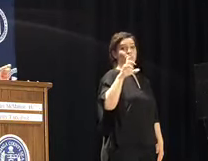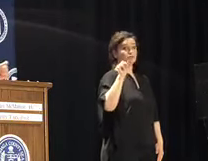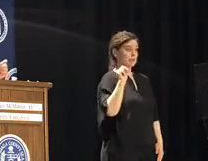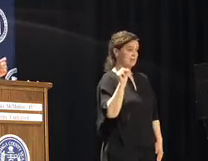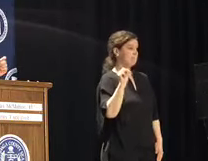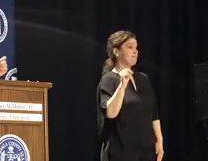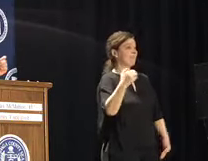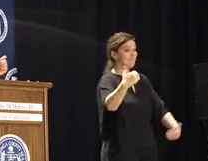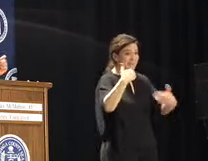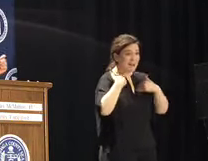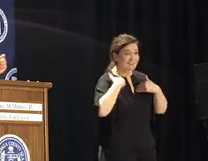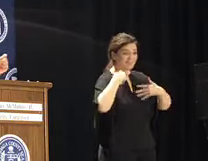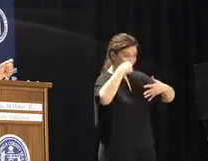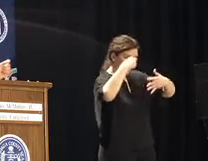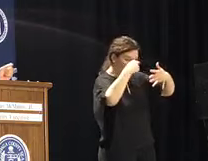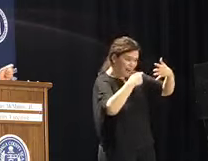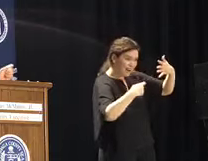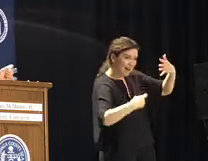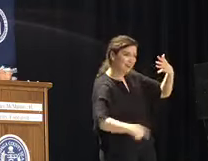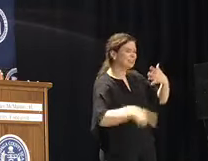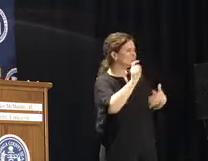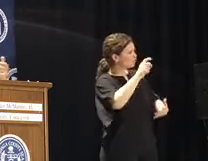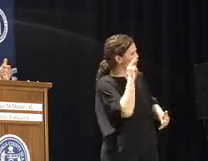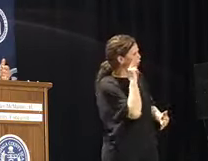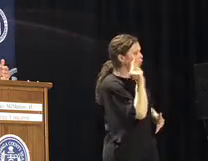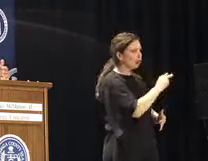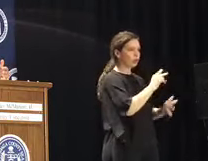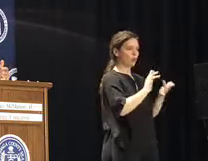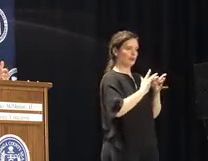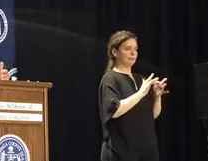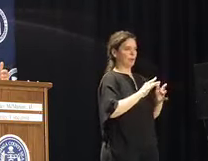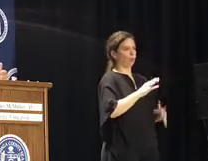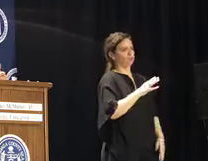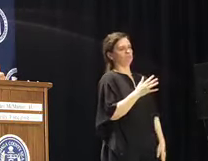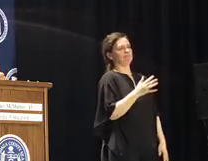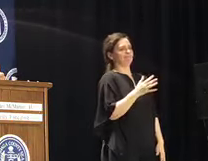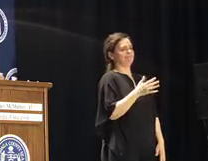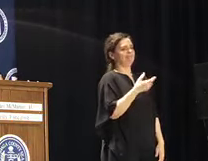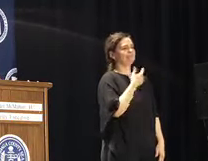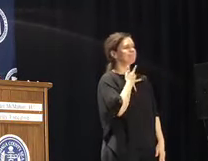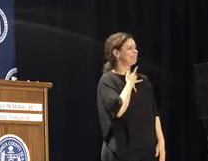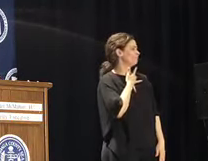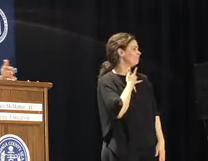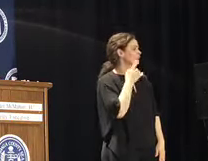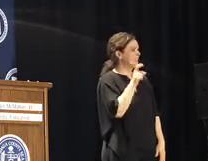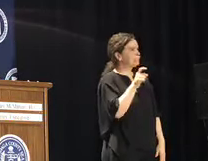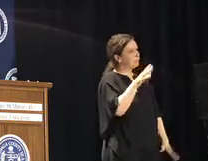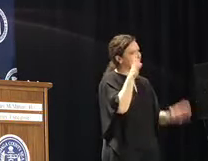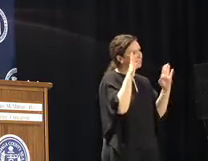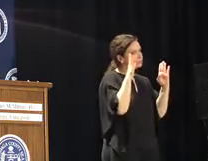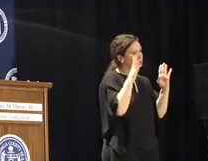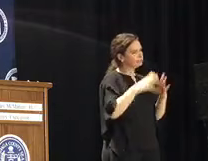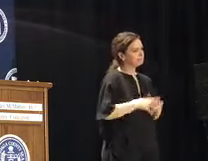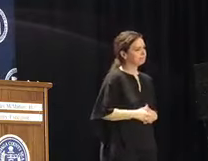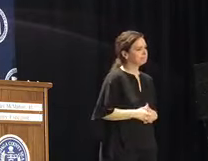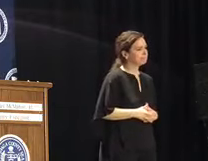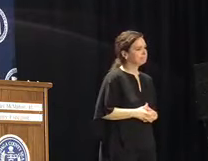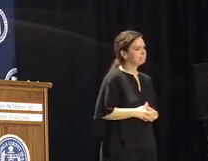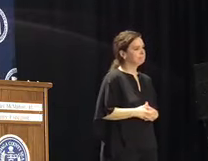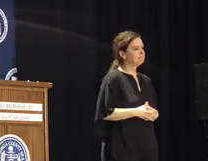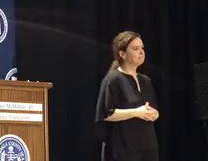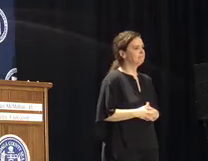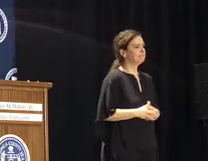When our health department is notified of a positive case, we go into an investigation right away.